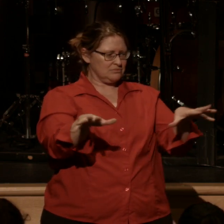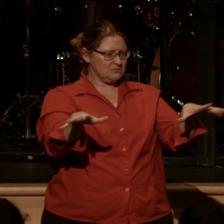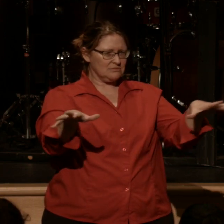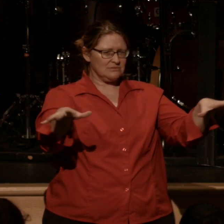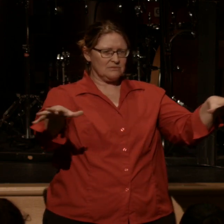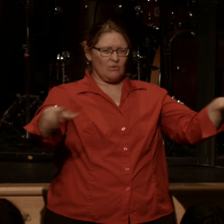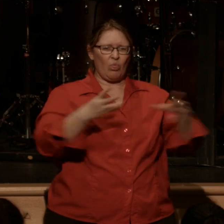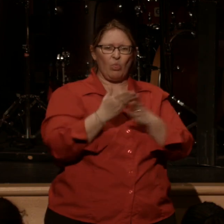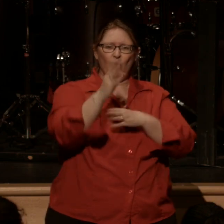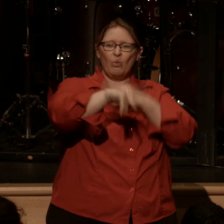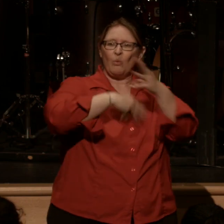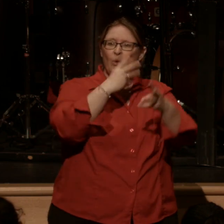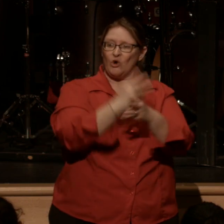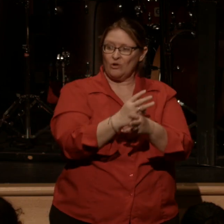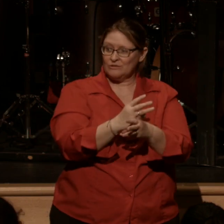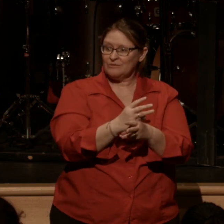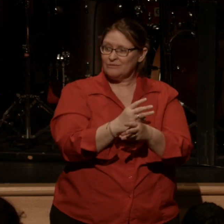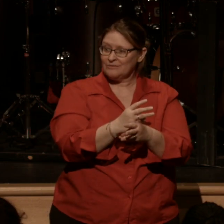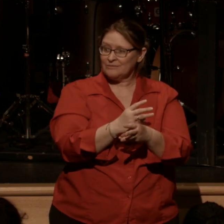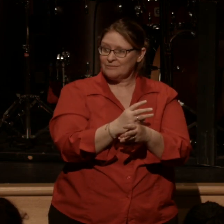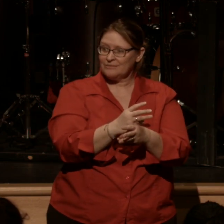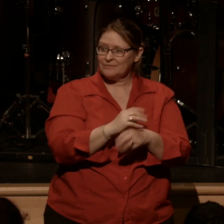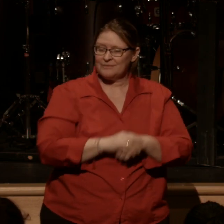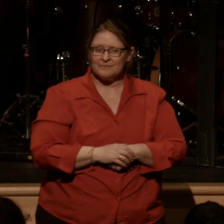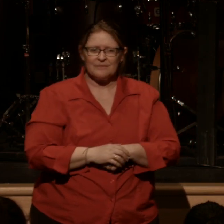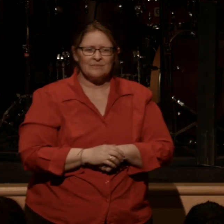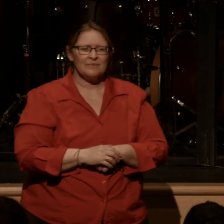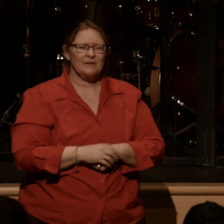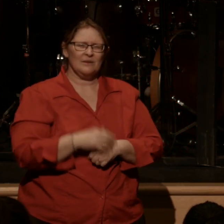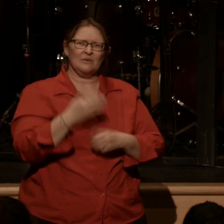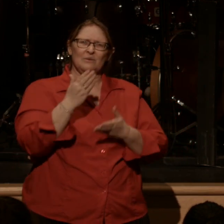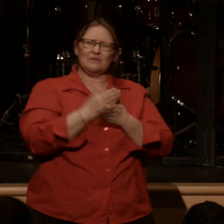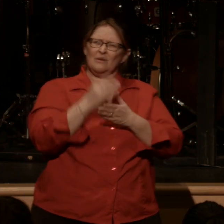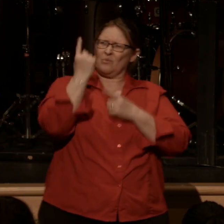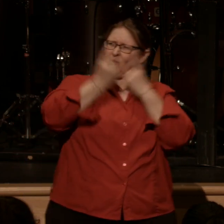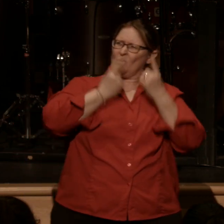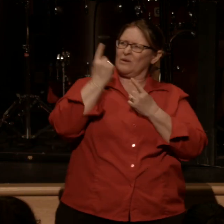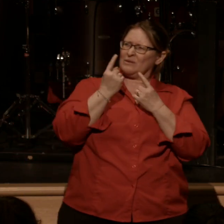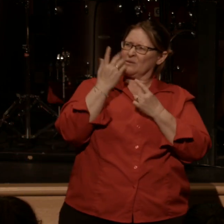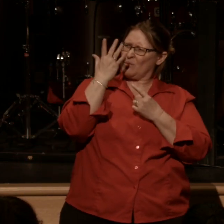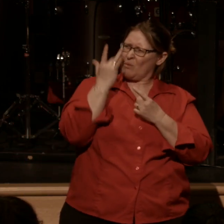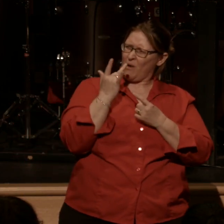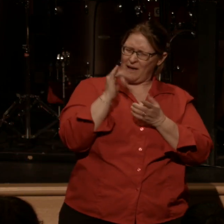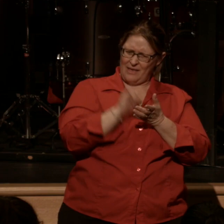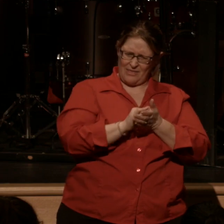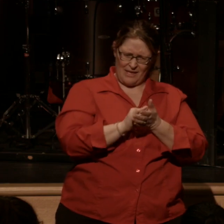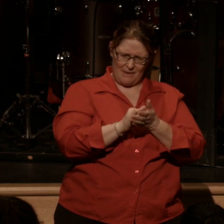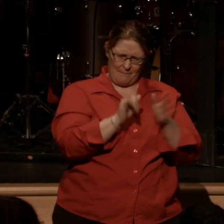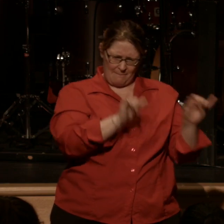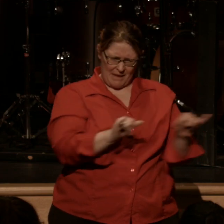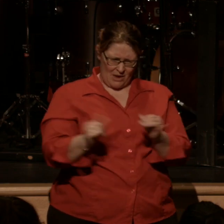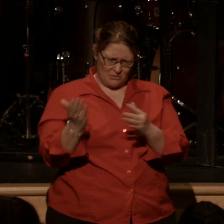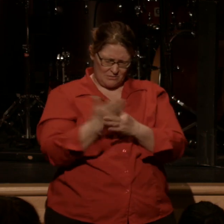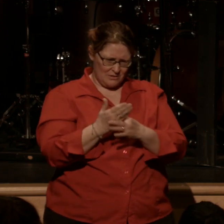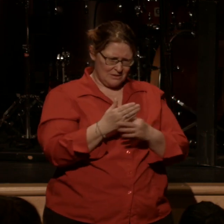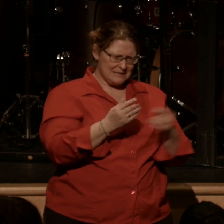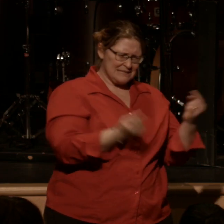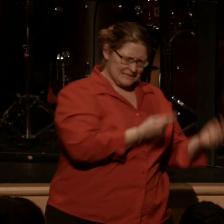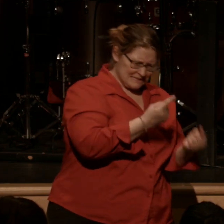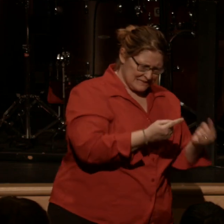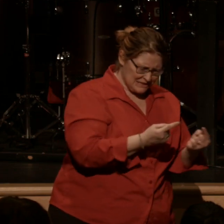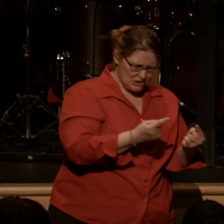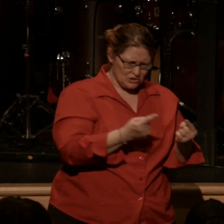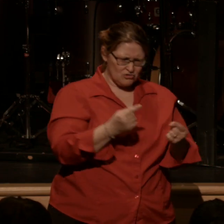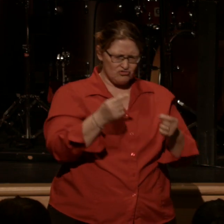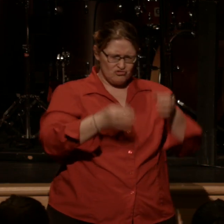the entire world at that time. And we're left wondering, why the rupture in the pattern? Sin, judgment, there's always supposed to